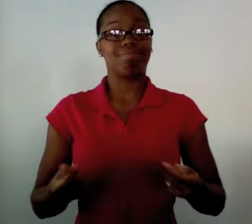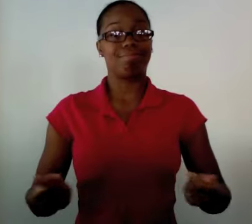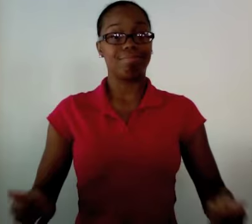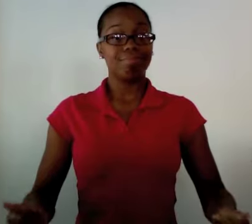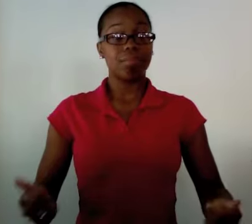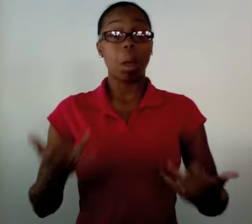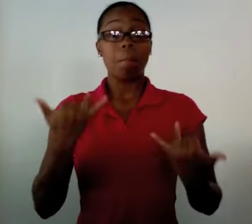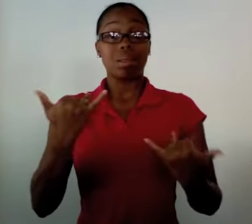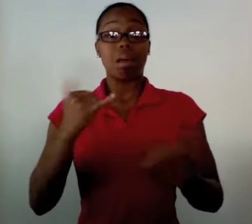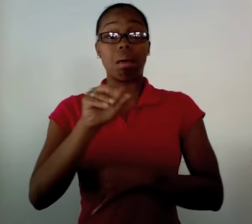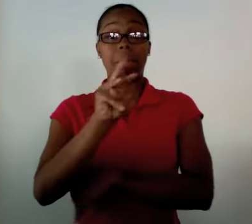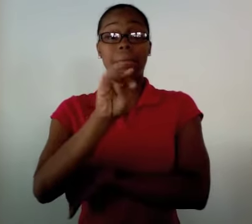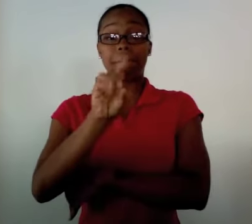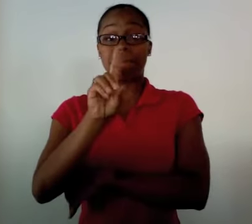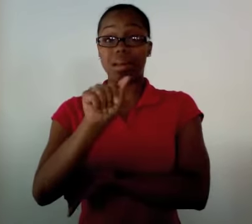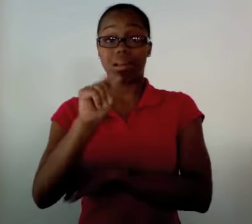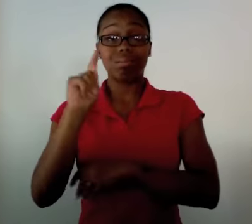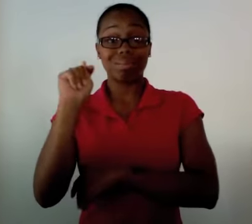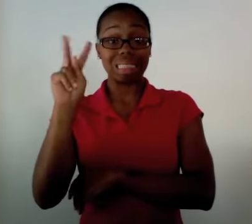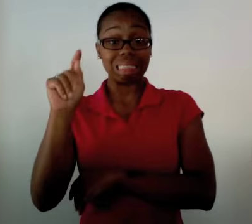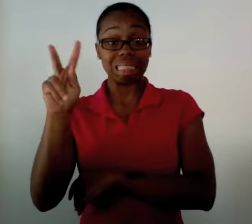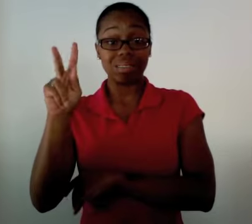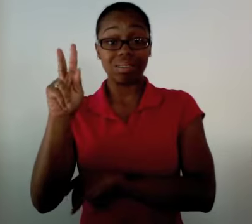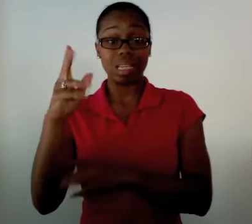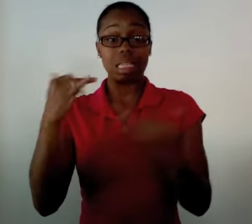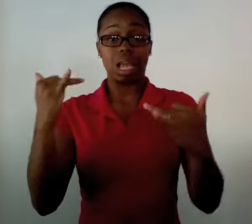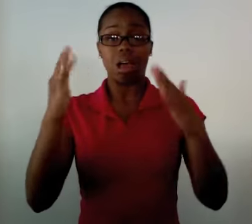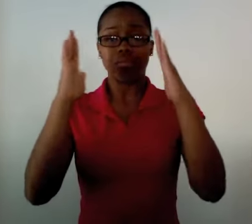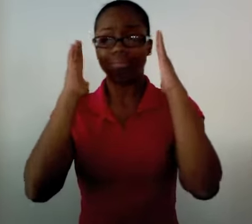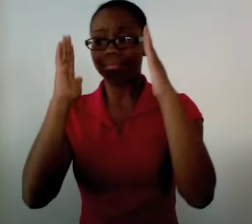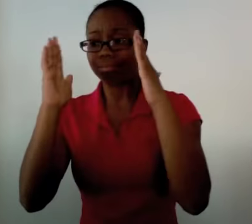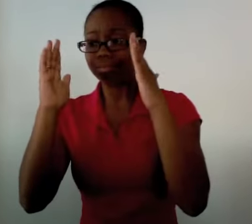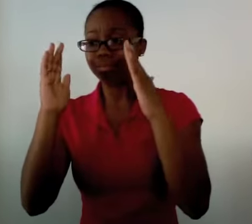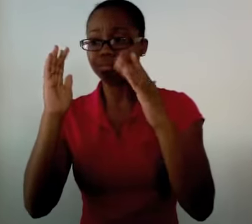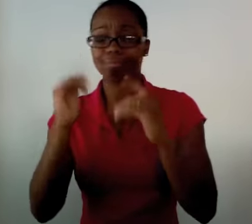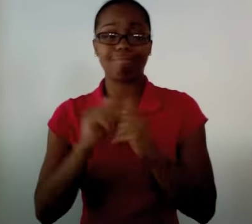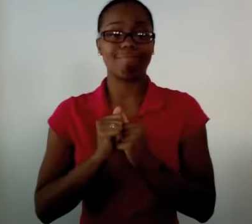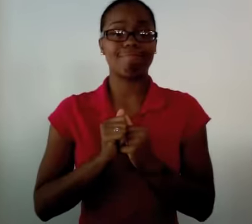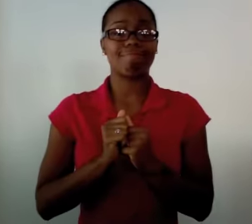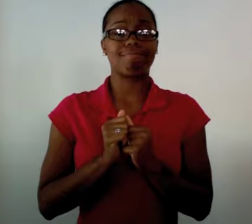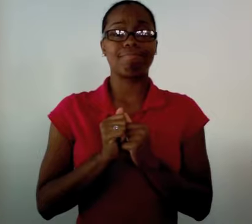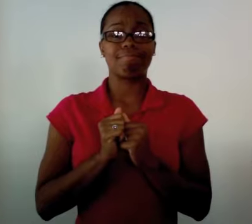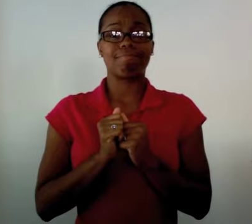attention. And that means it's harder for us to pay attention to the quiet, the subtle, the understated.